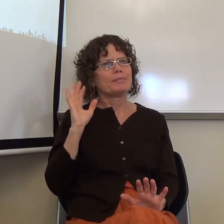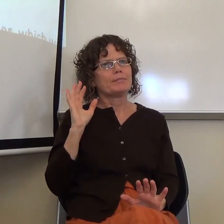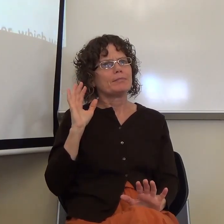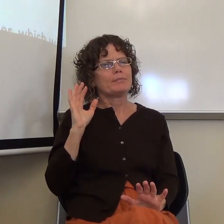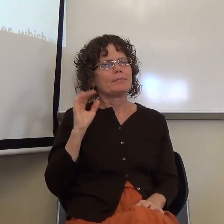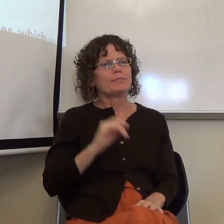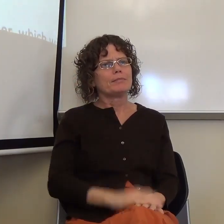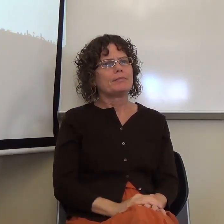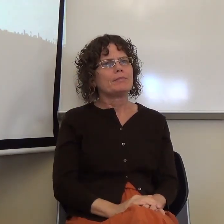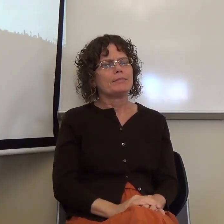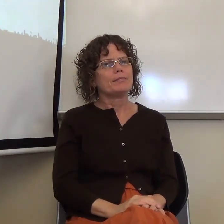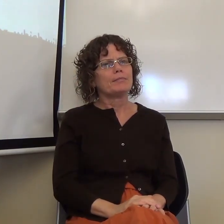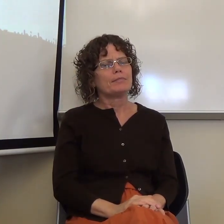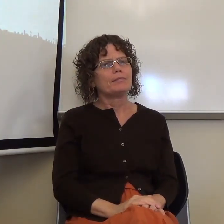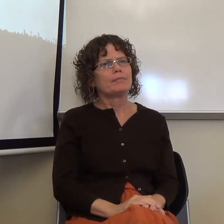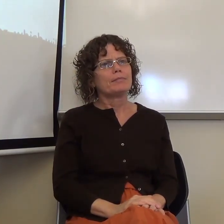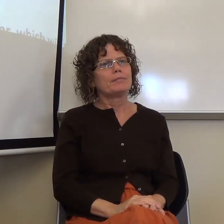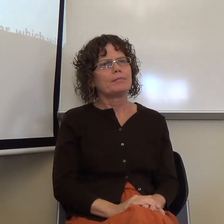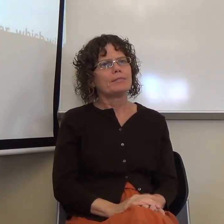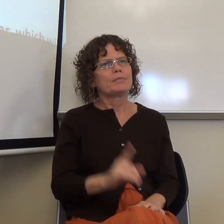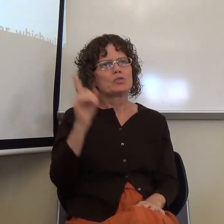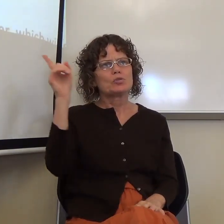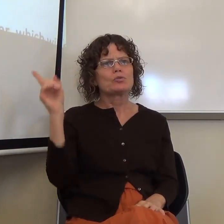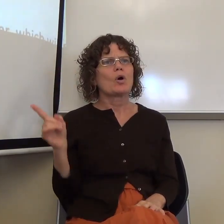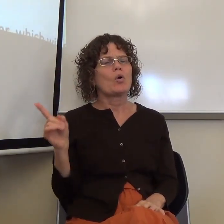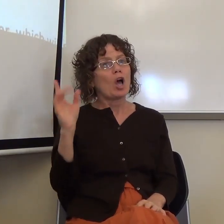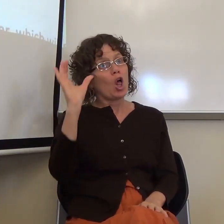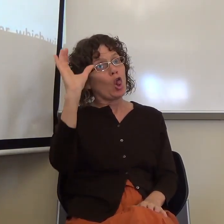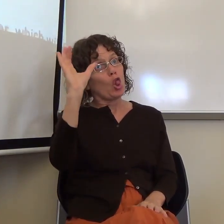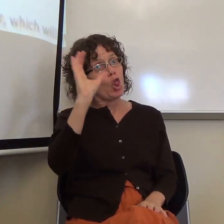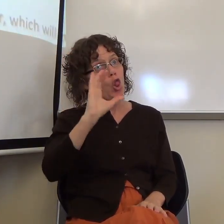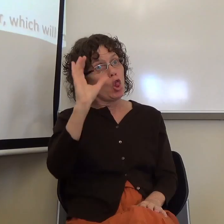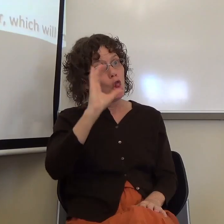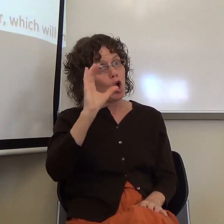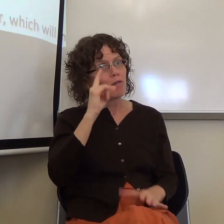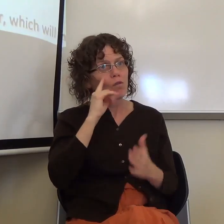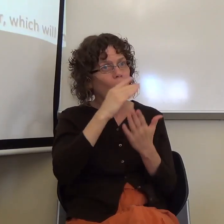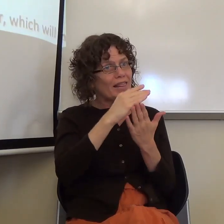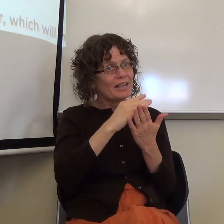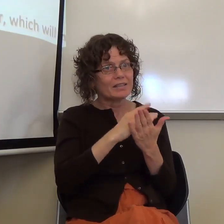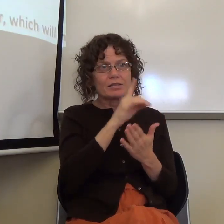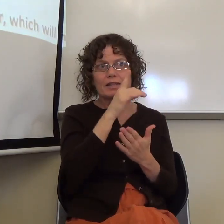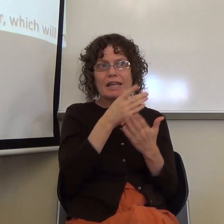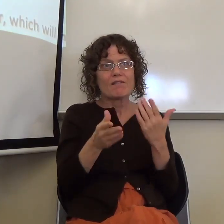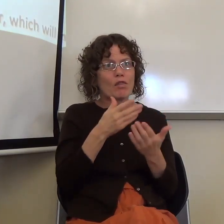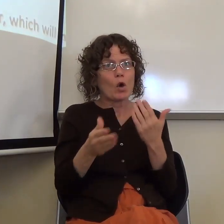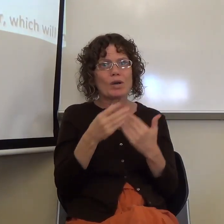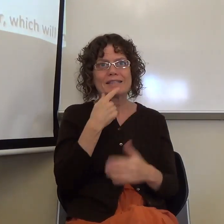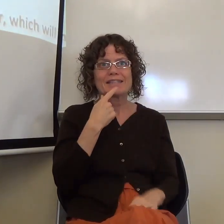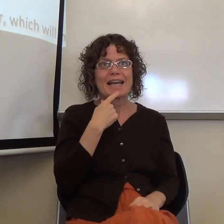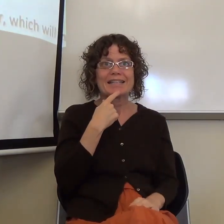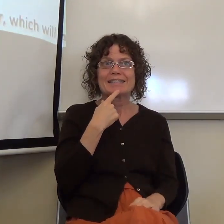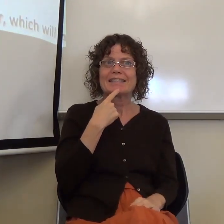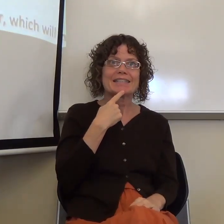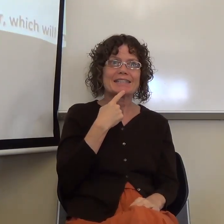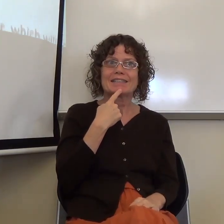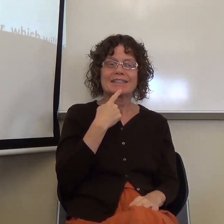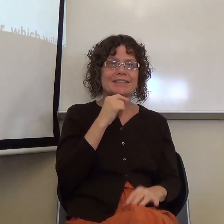about these lists. Look for a list, even if you don't have something that says here is a list, there might be